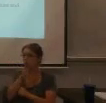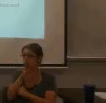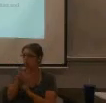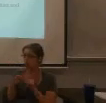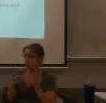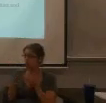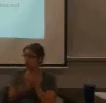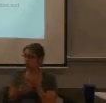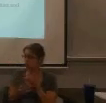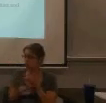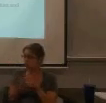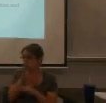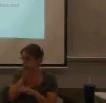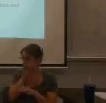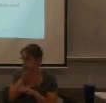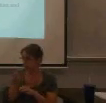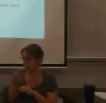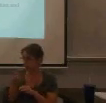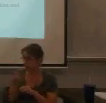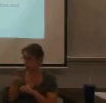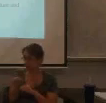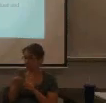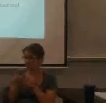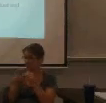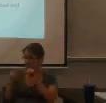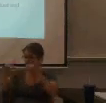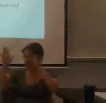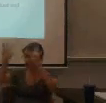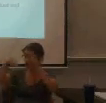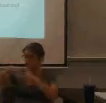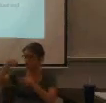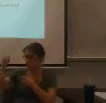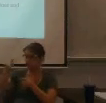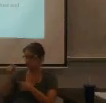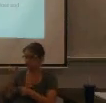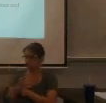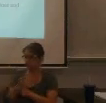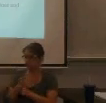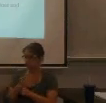boil water, the gas completely comes out of it.